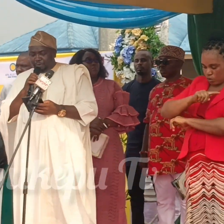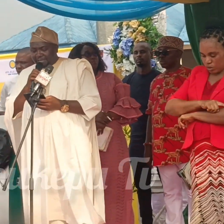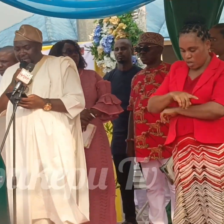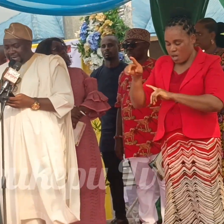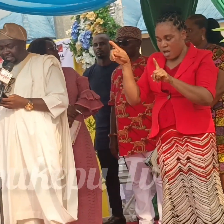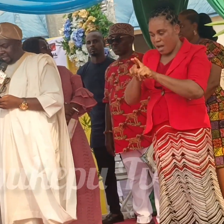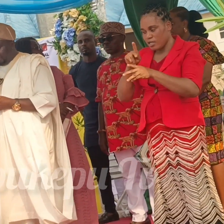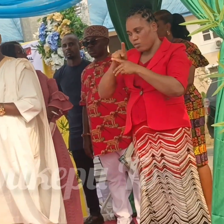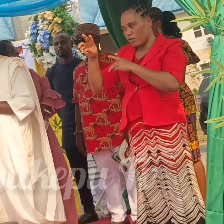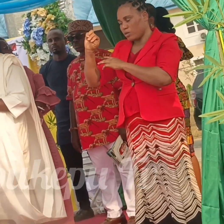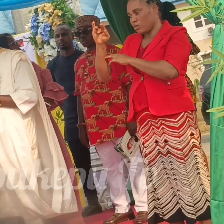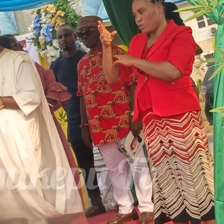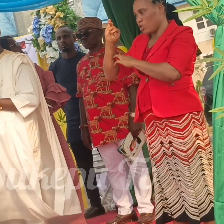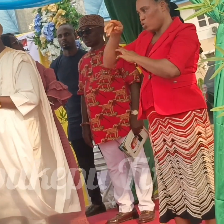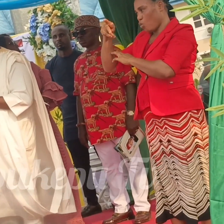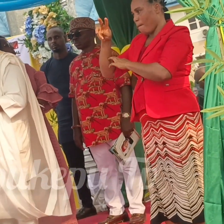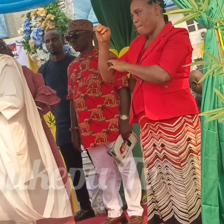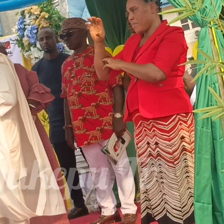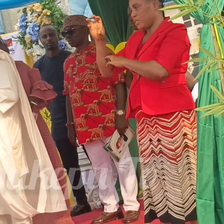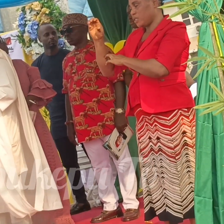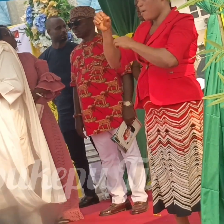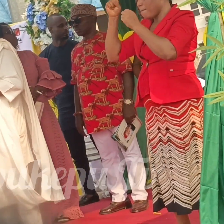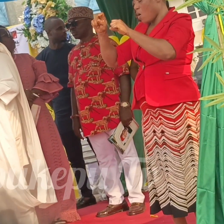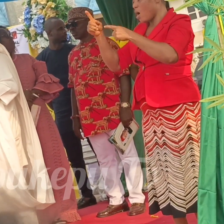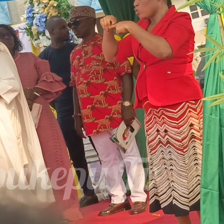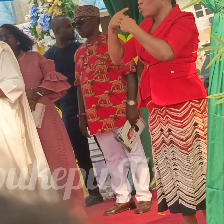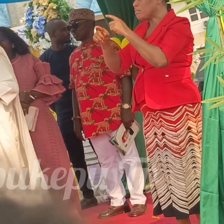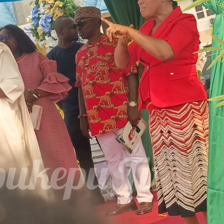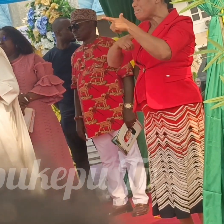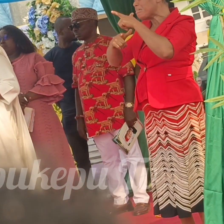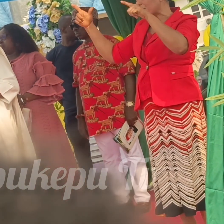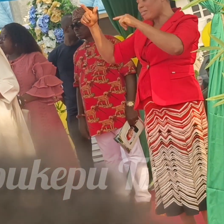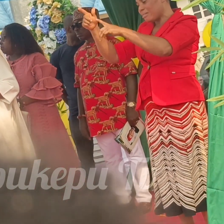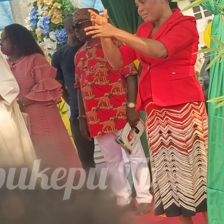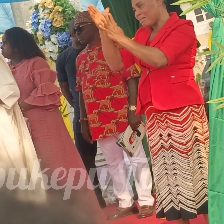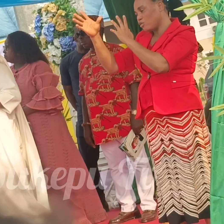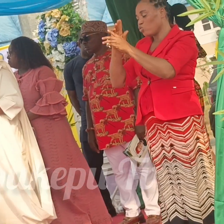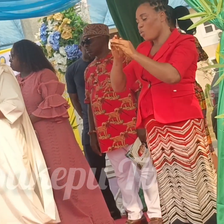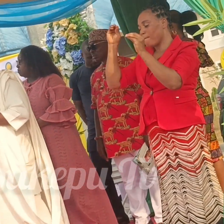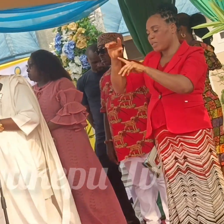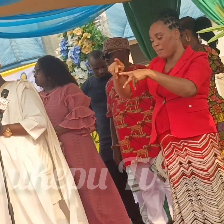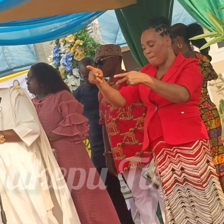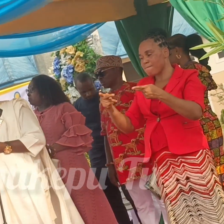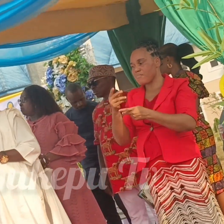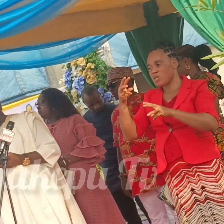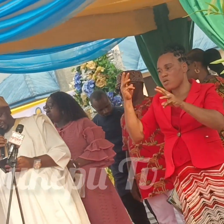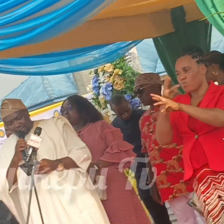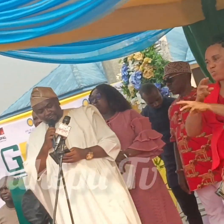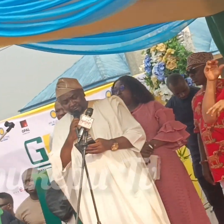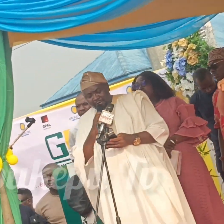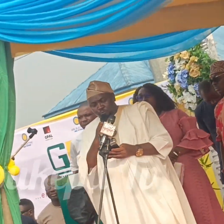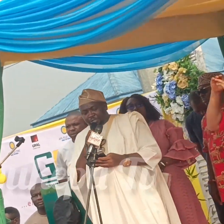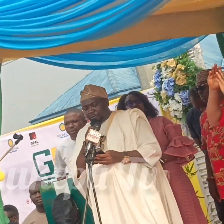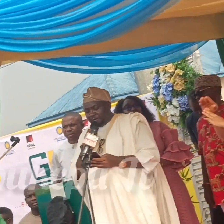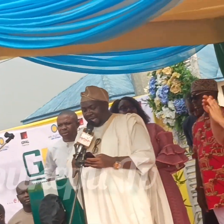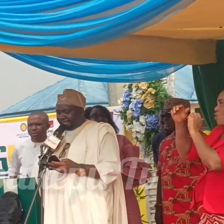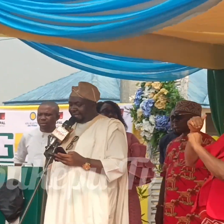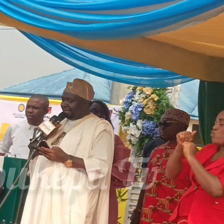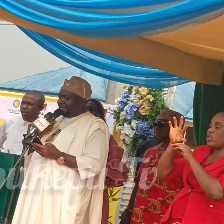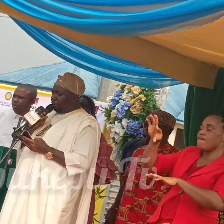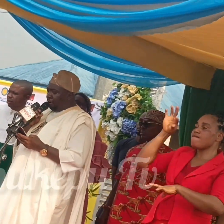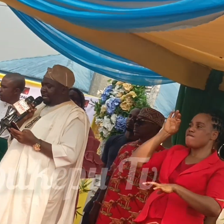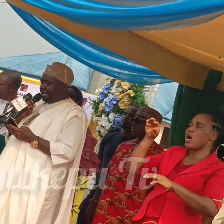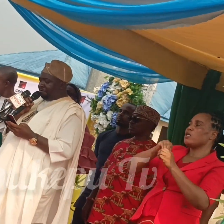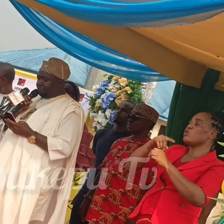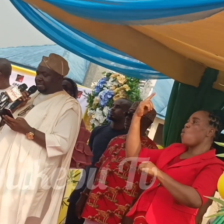As Professor Nnaji Geometric Power have gone to great lengths to put in place a world-class infrastructure, which you find